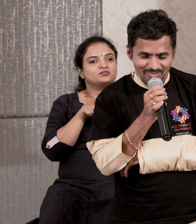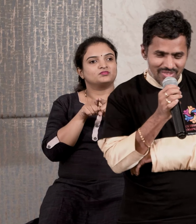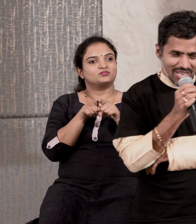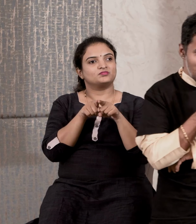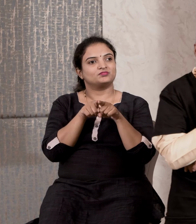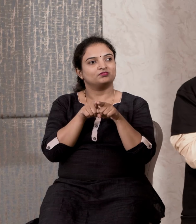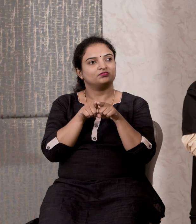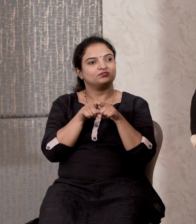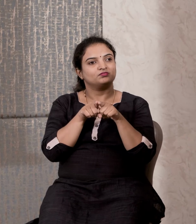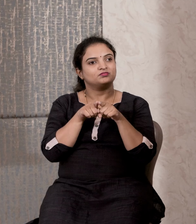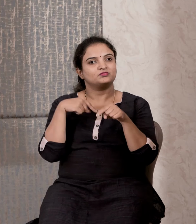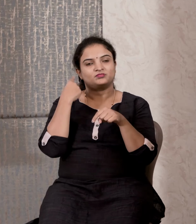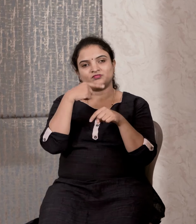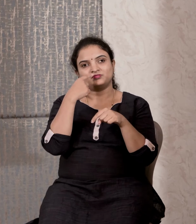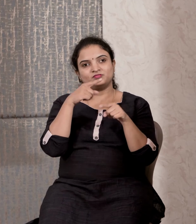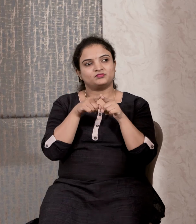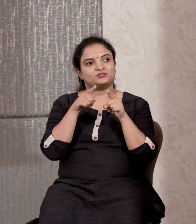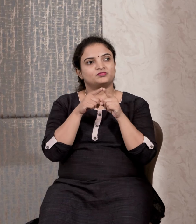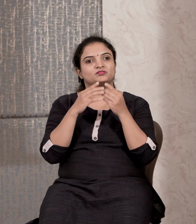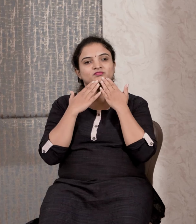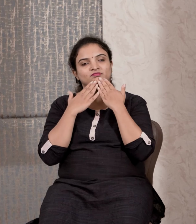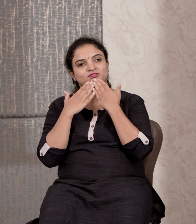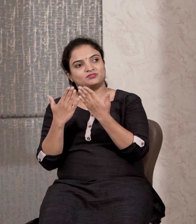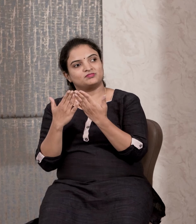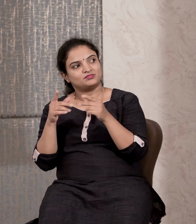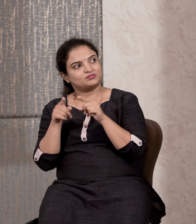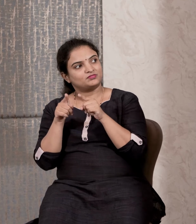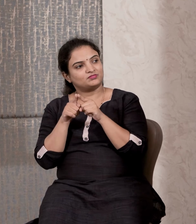finally, do I need to thank this fellow?